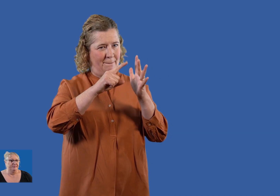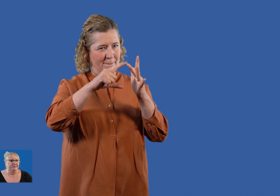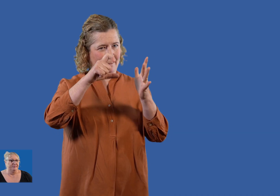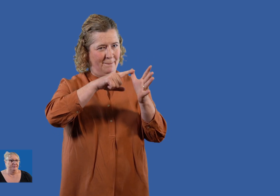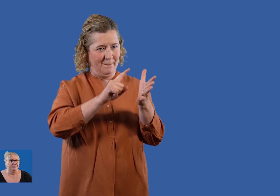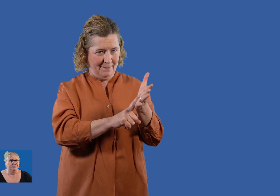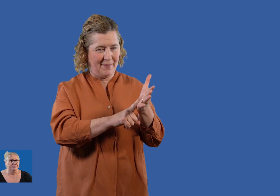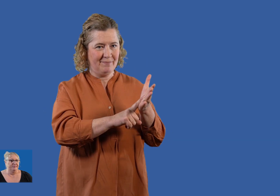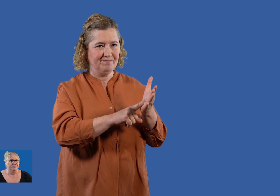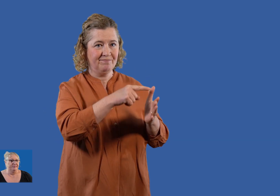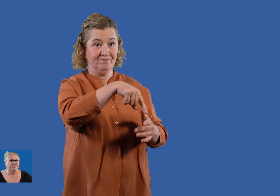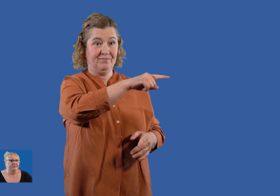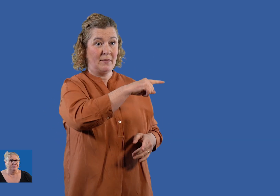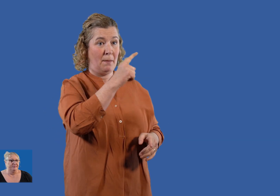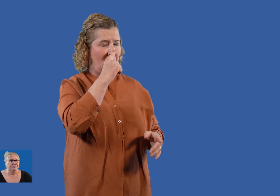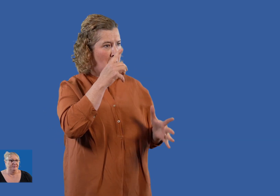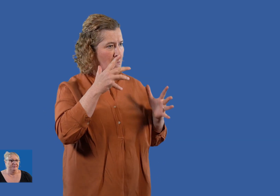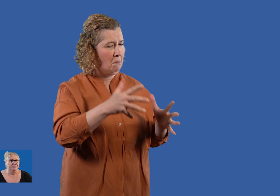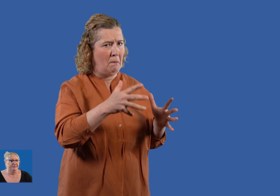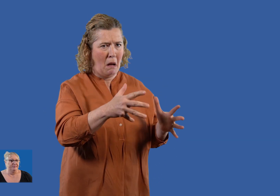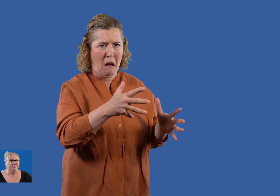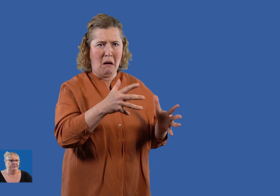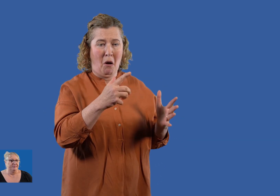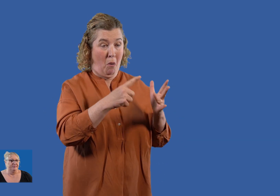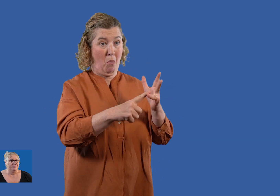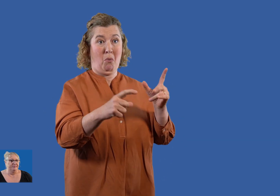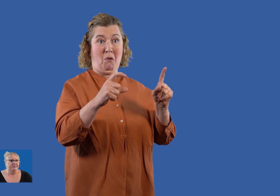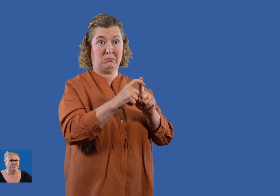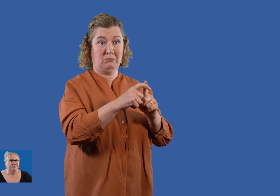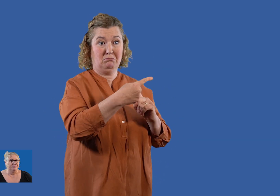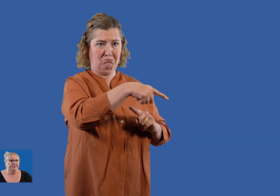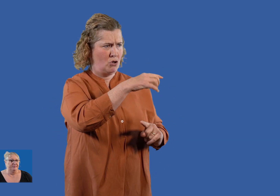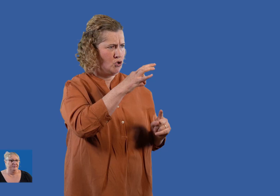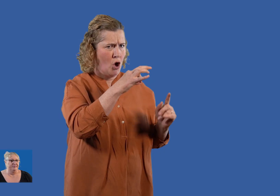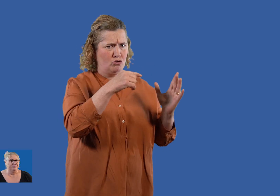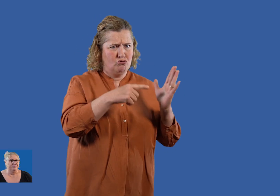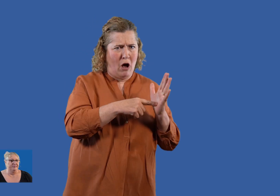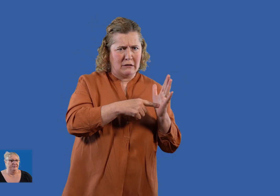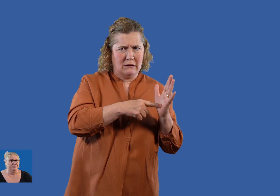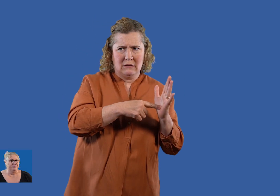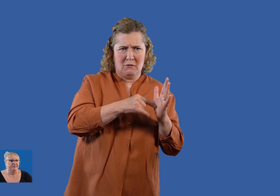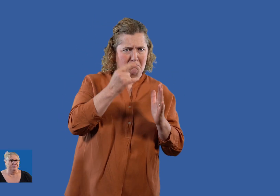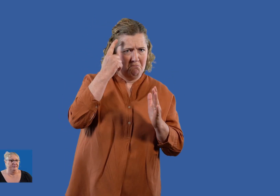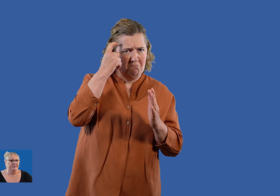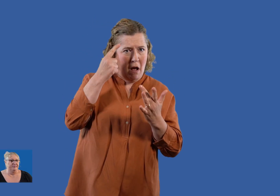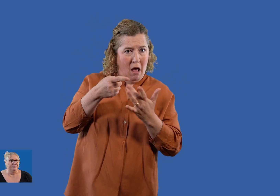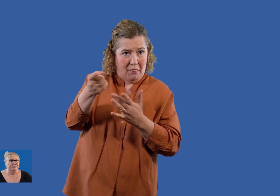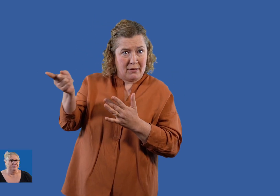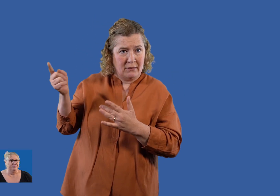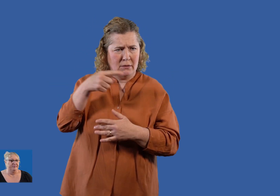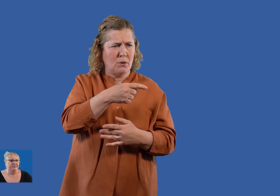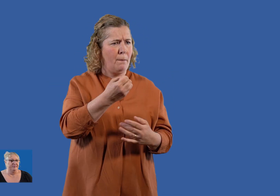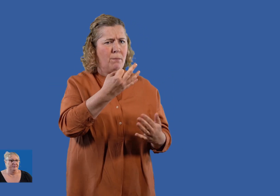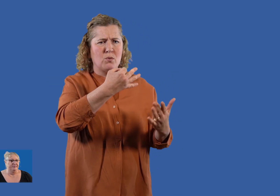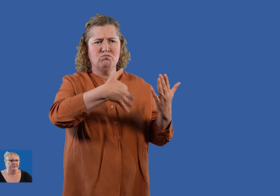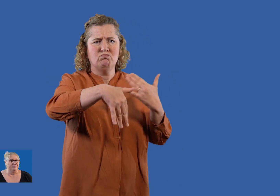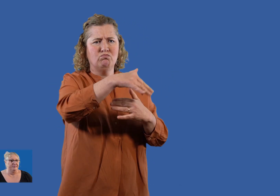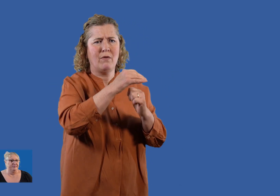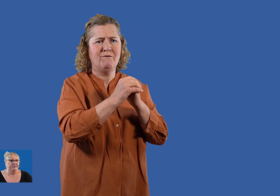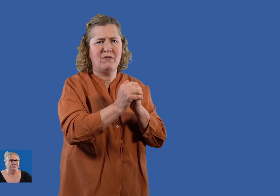So these people appear often odd or eccentric, and they have a pattern of distrust and suspiciousness, can be detached from social